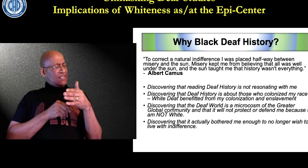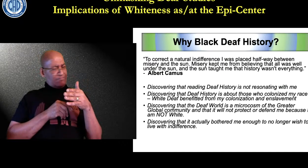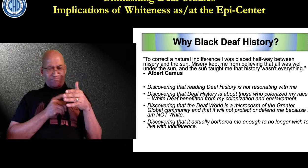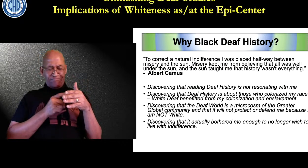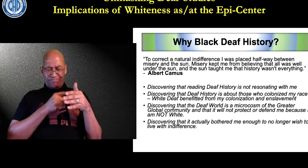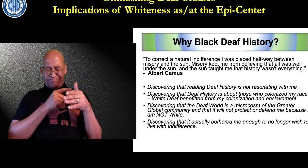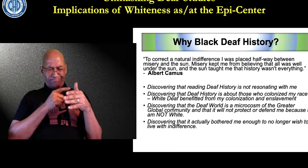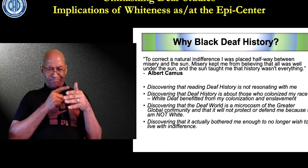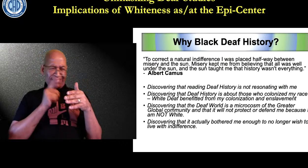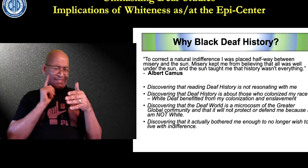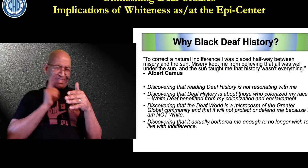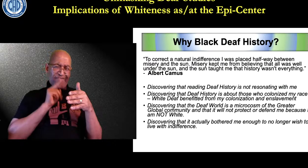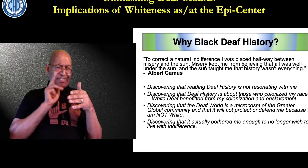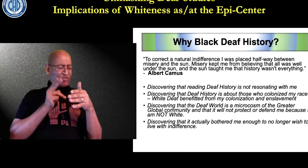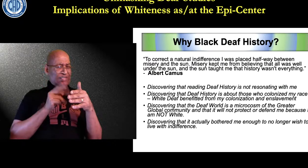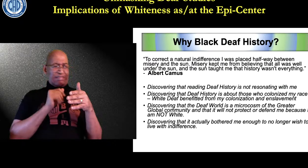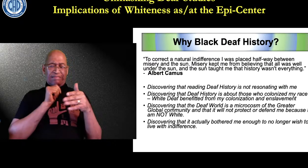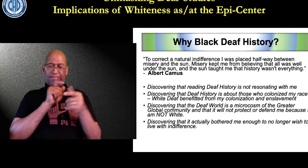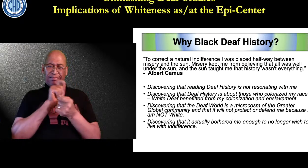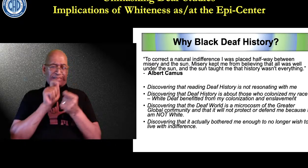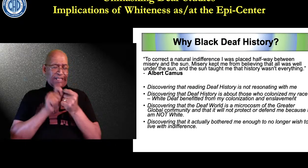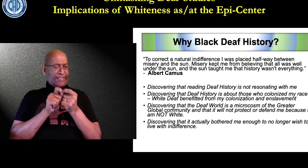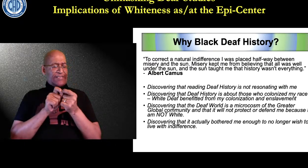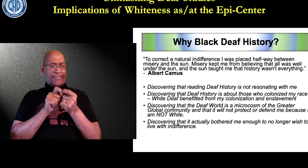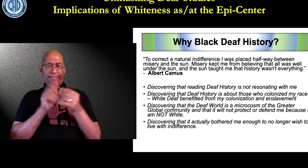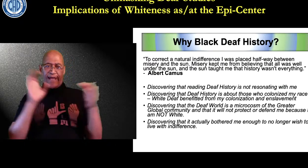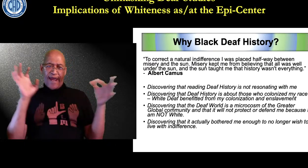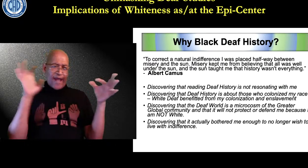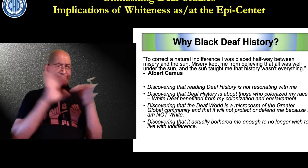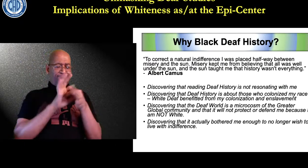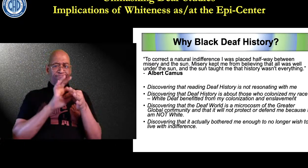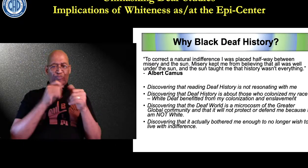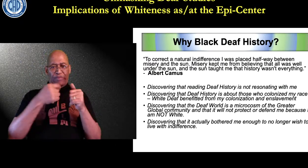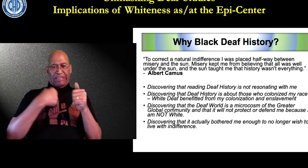So again, when you're looking at history and reading history,